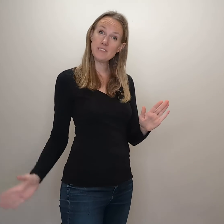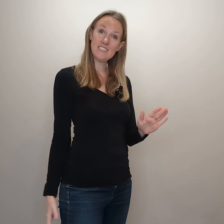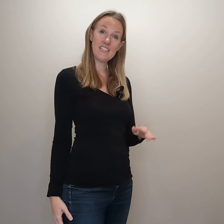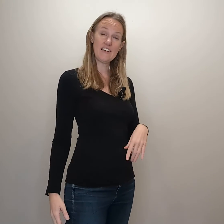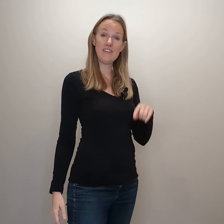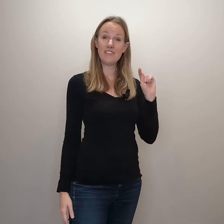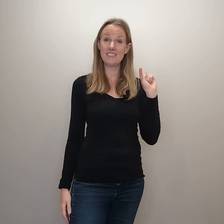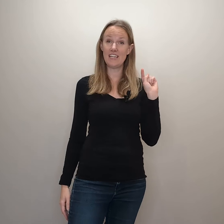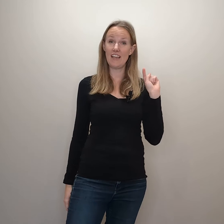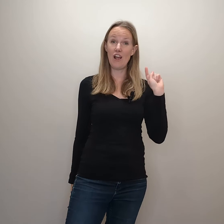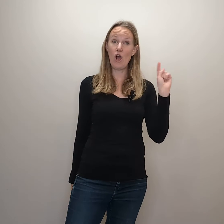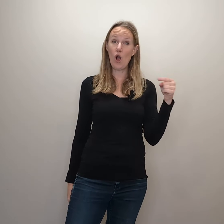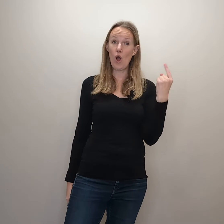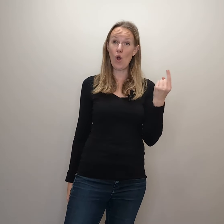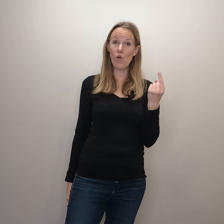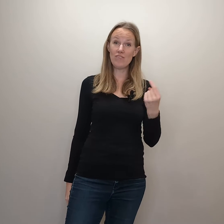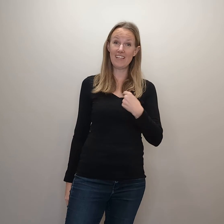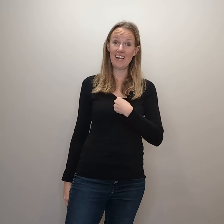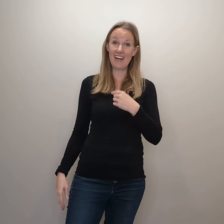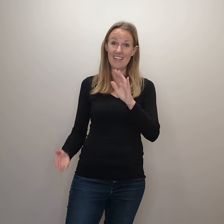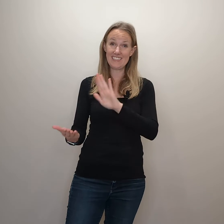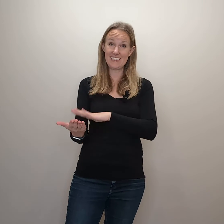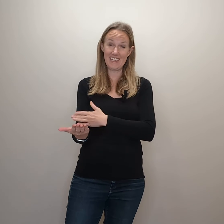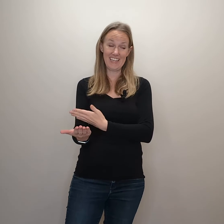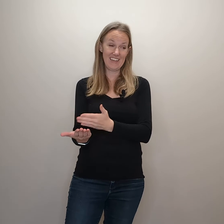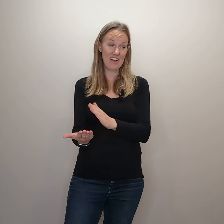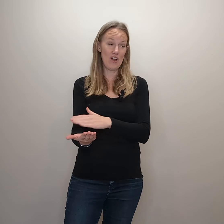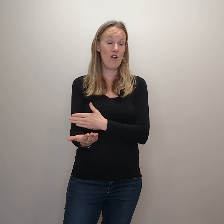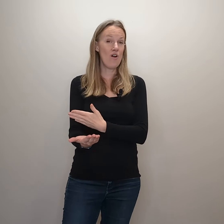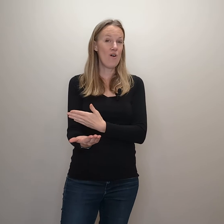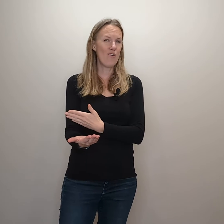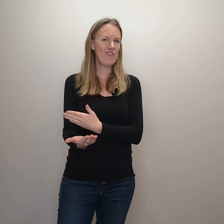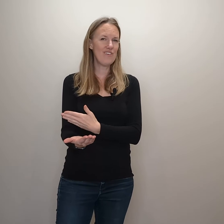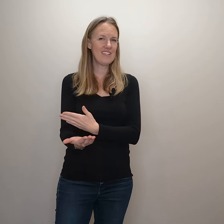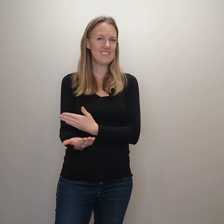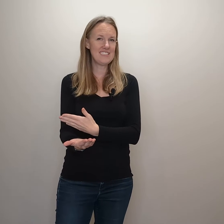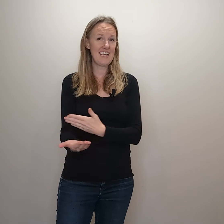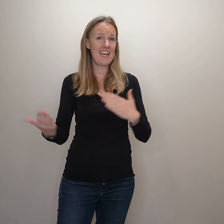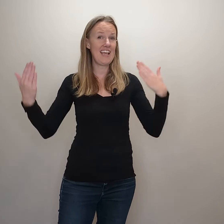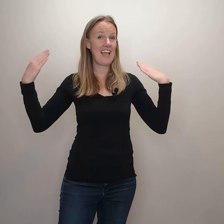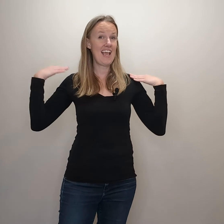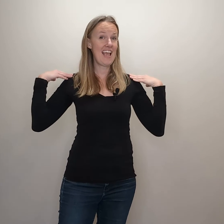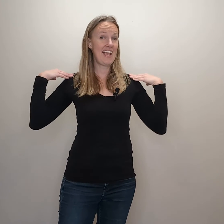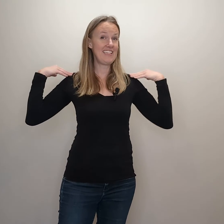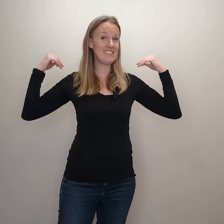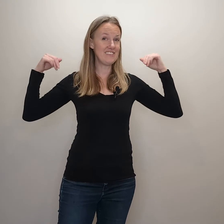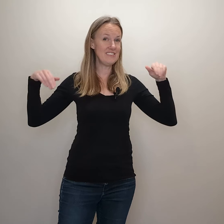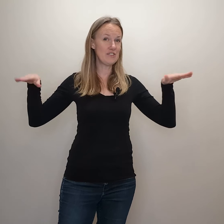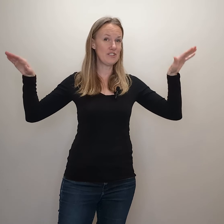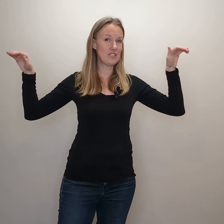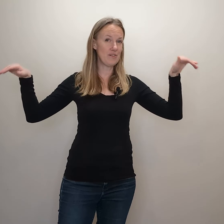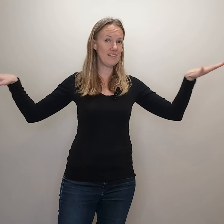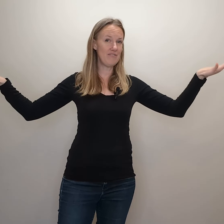options here. You can say, only I sing, or you can say angels. So you're showing the